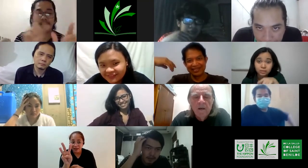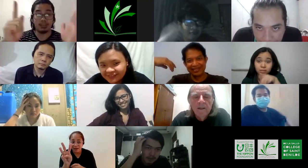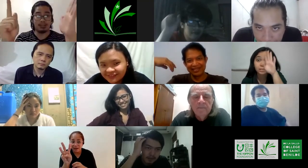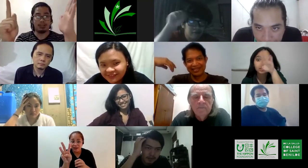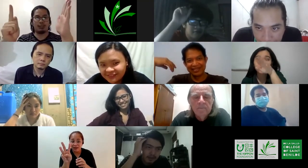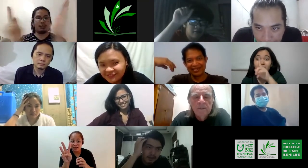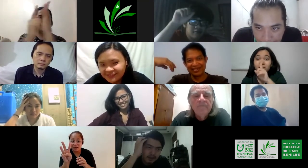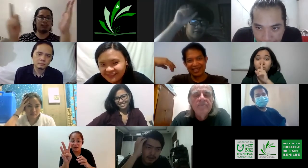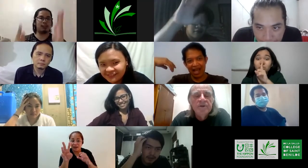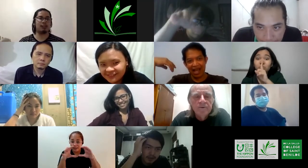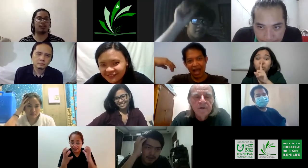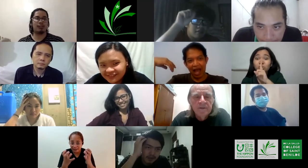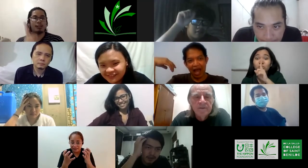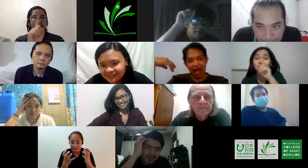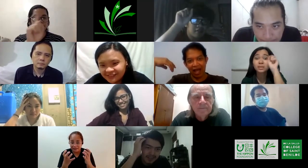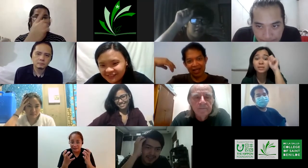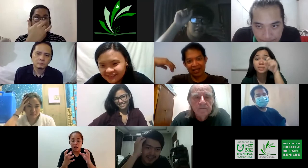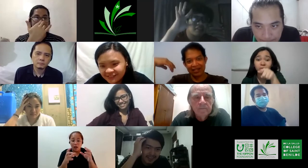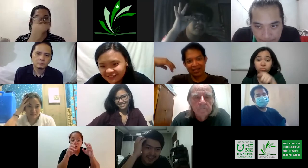on deaf histories.